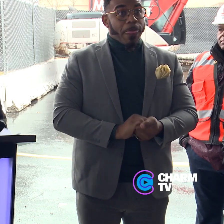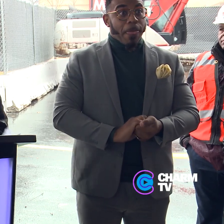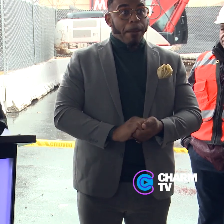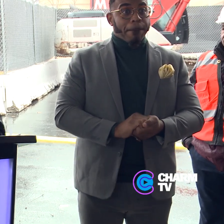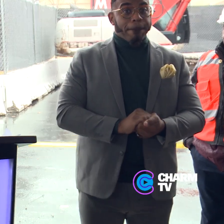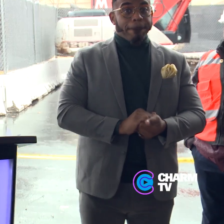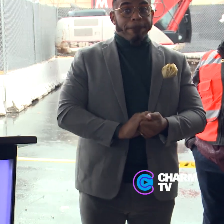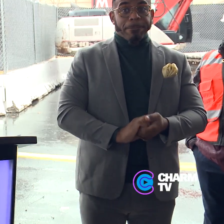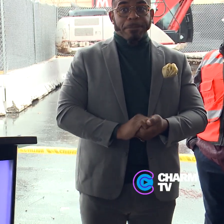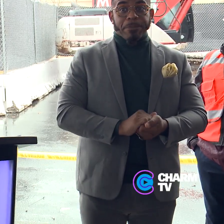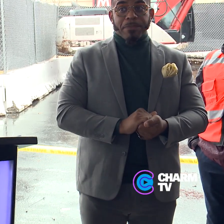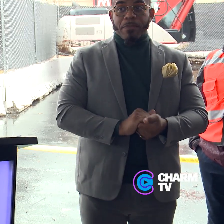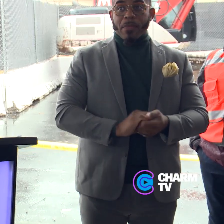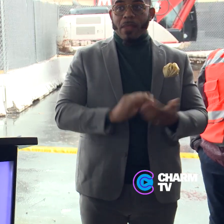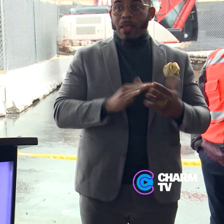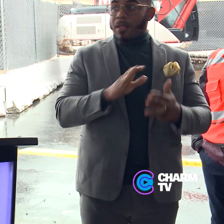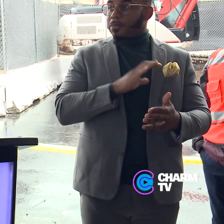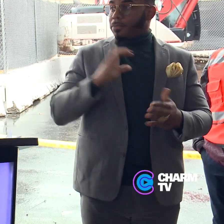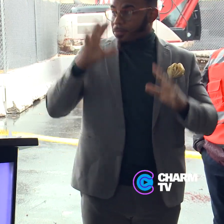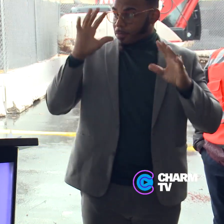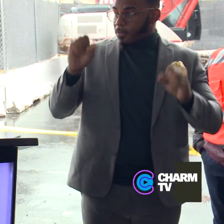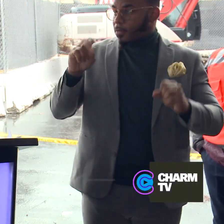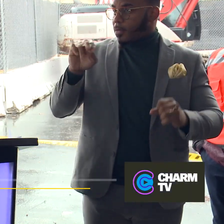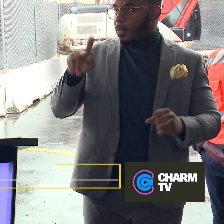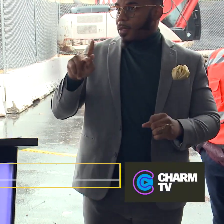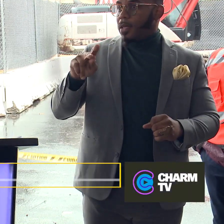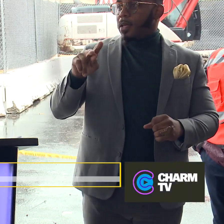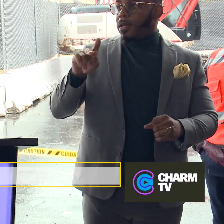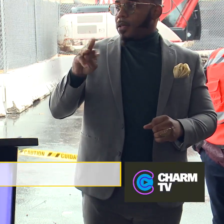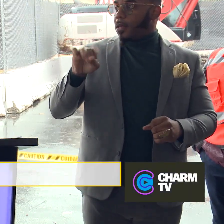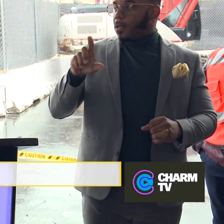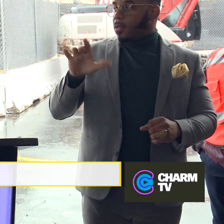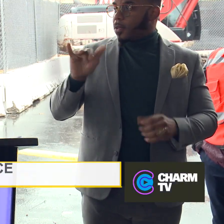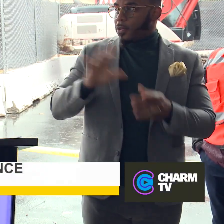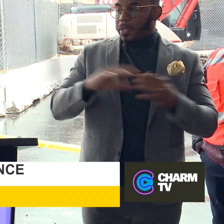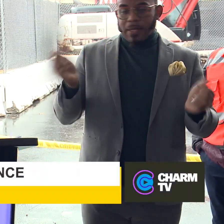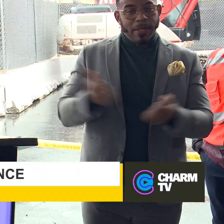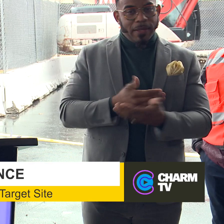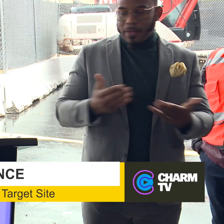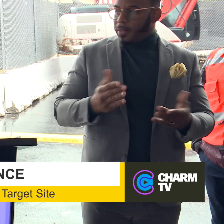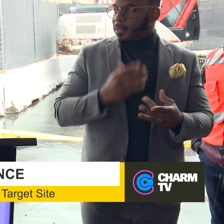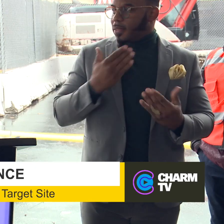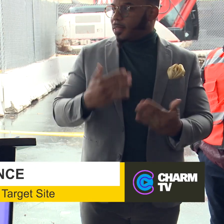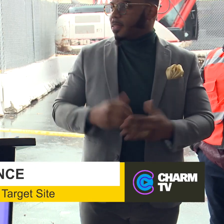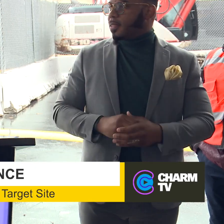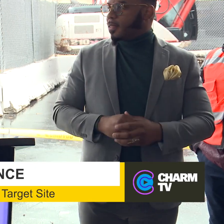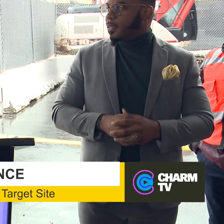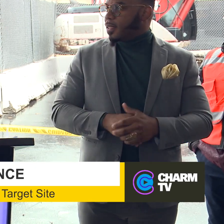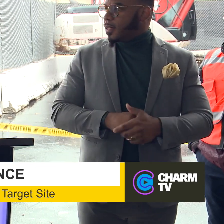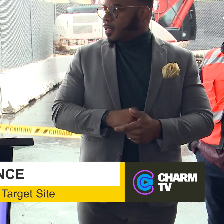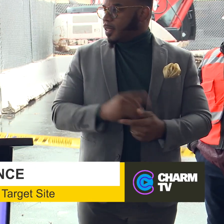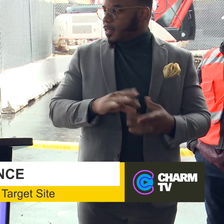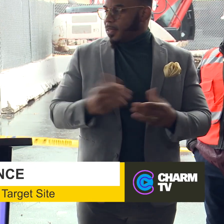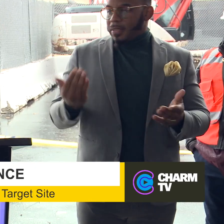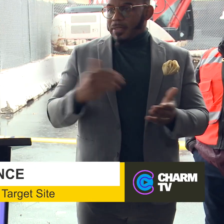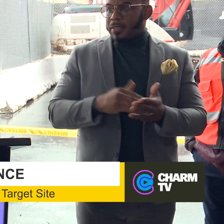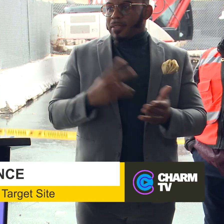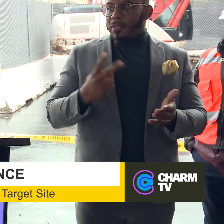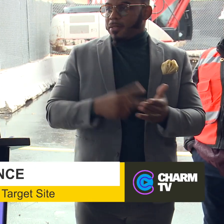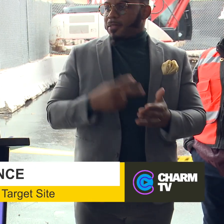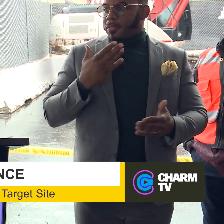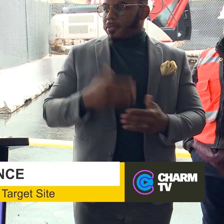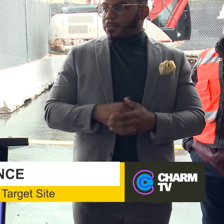Oh, City Council President Nick Mosby, you have said it. You have said it once and said it